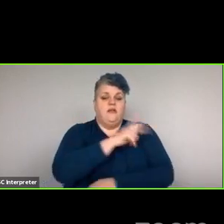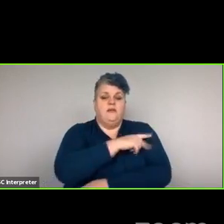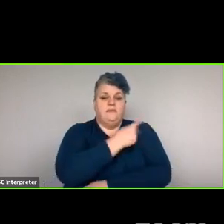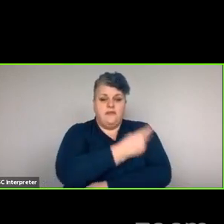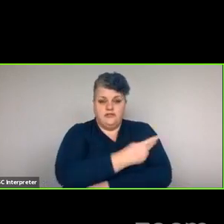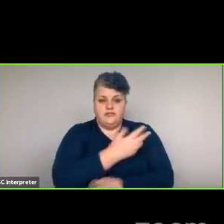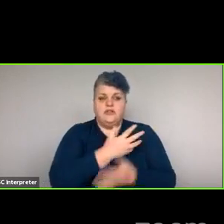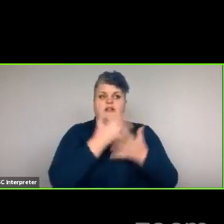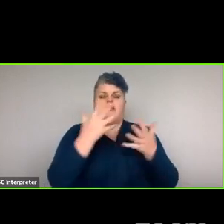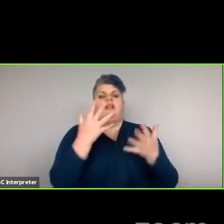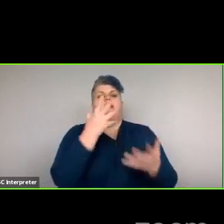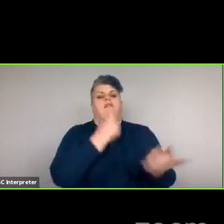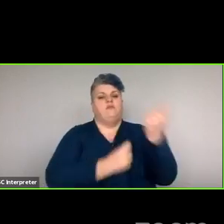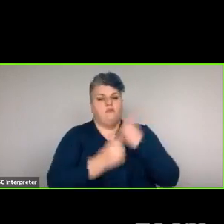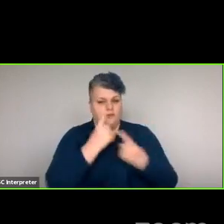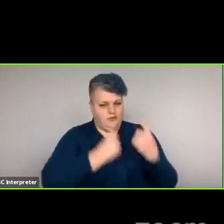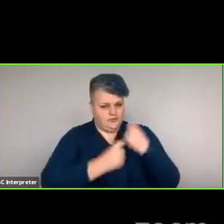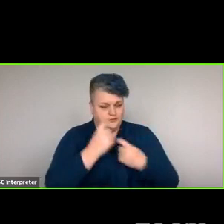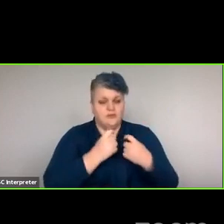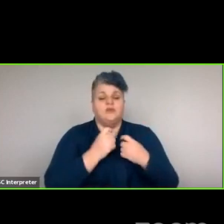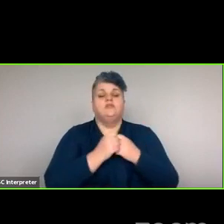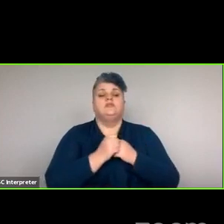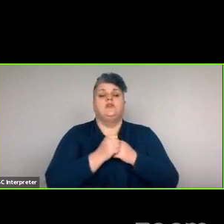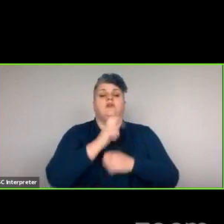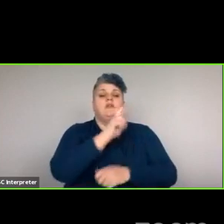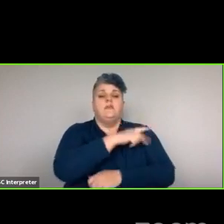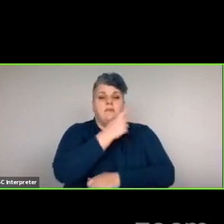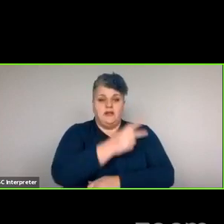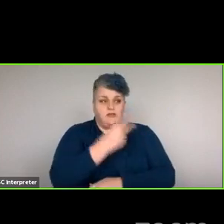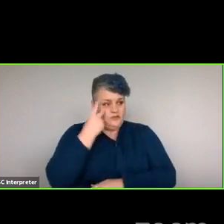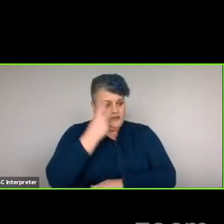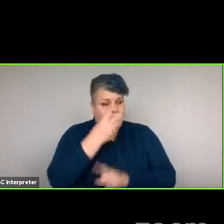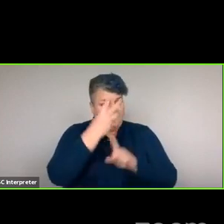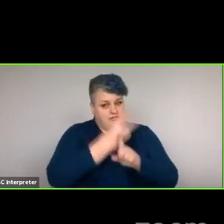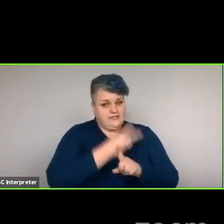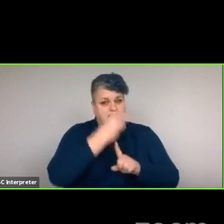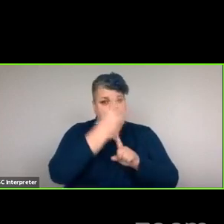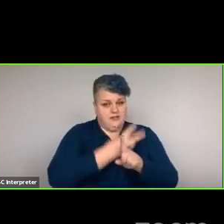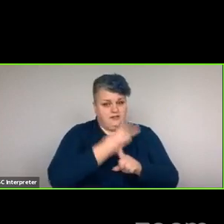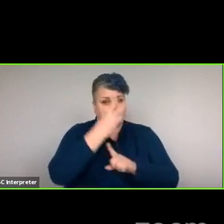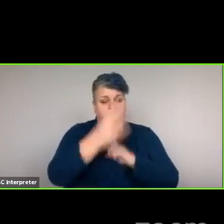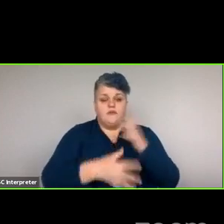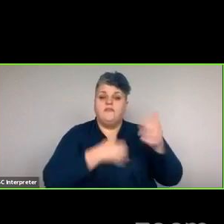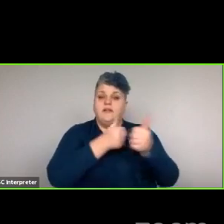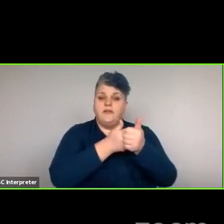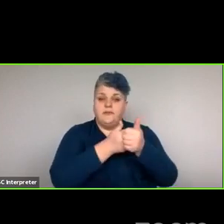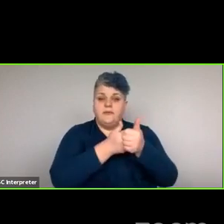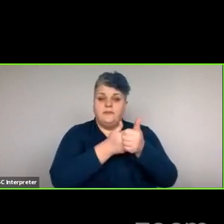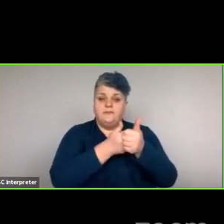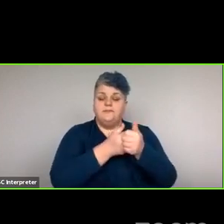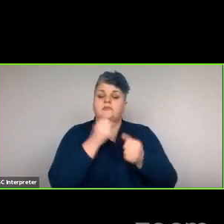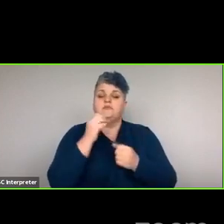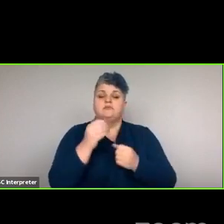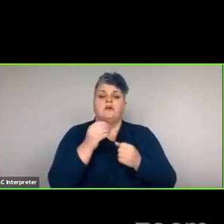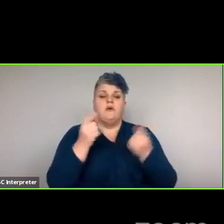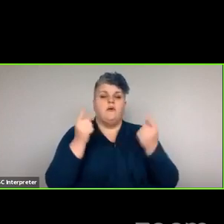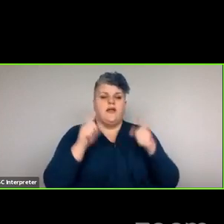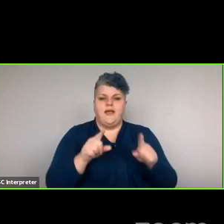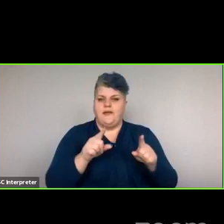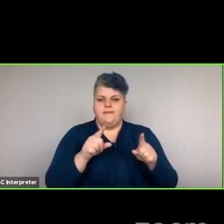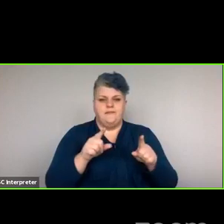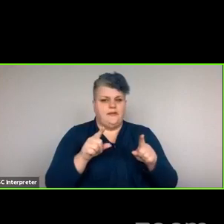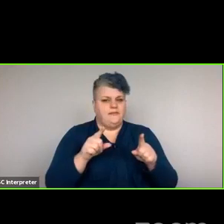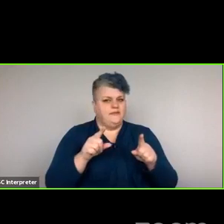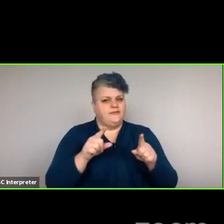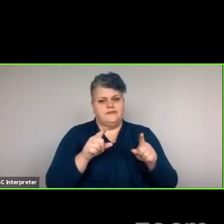of questions. So our patients are seen every 6 months for follow-ups. And so this happens across their whole life